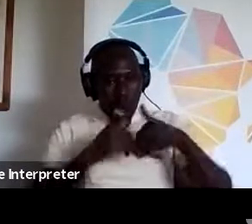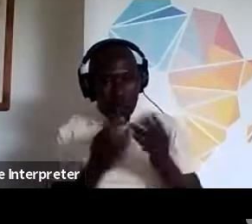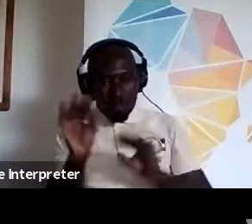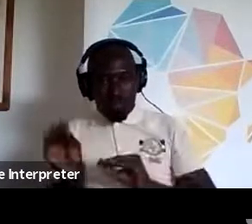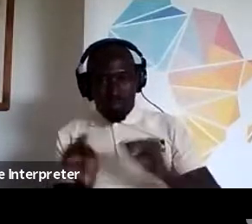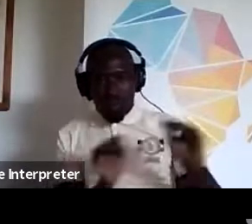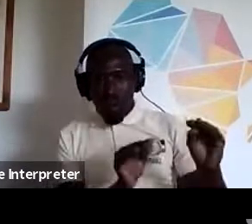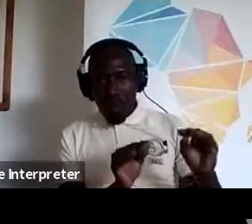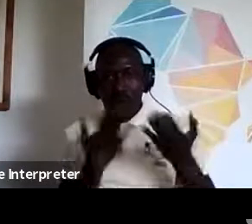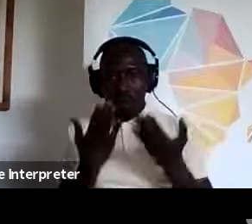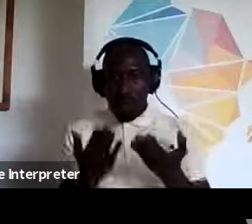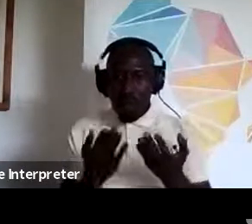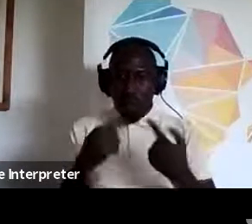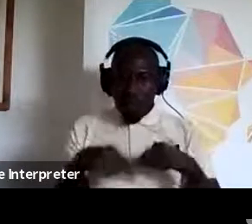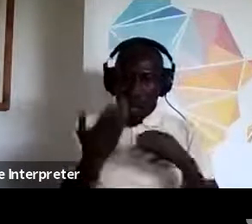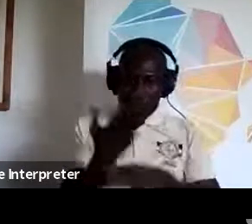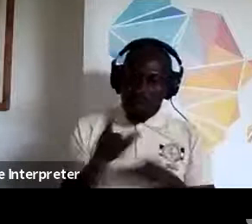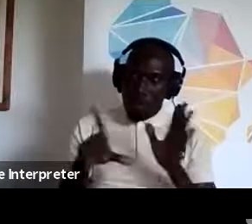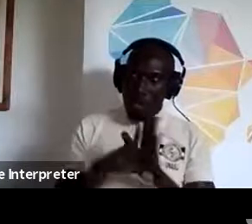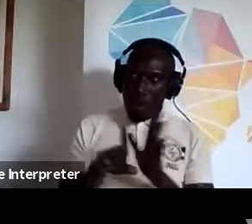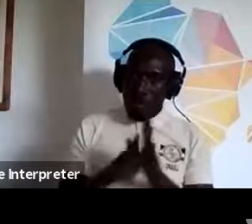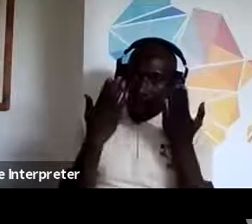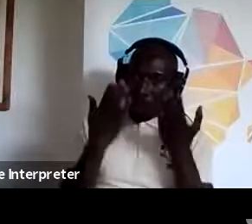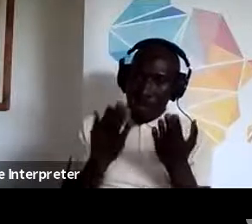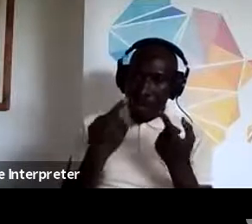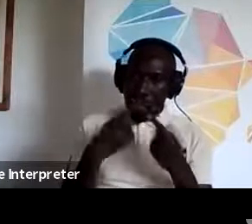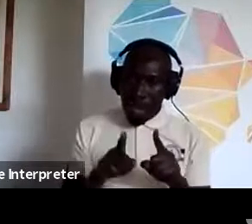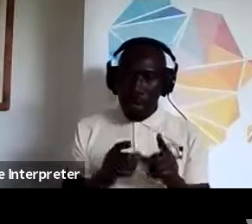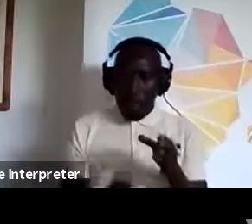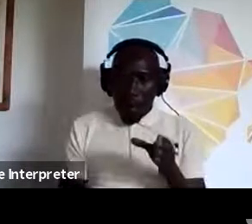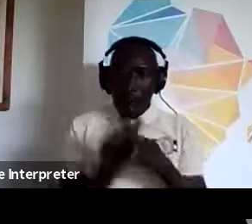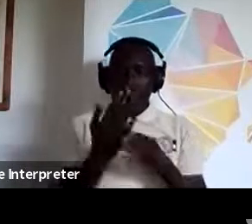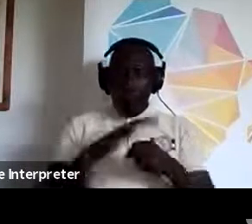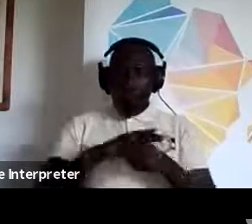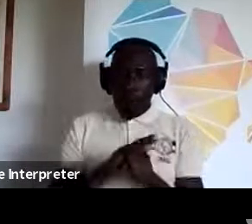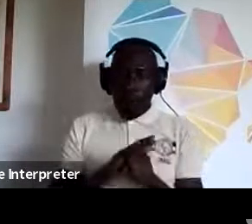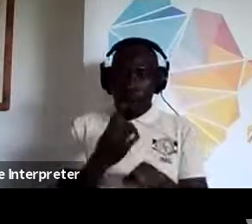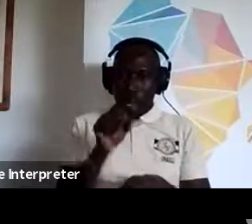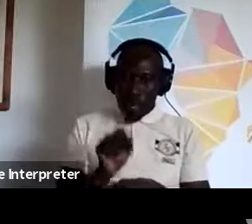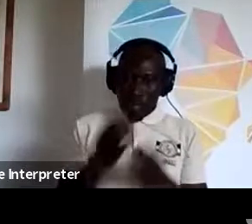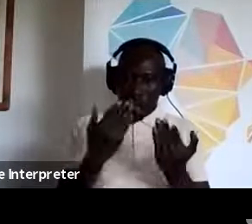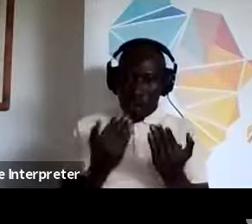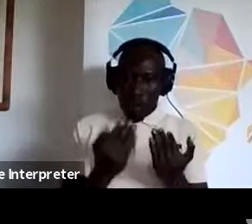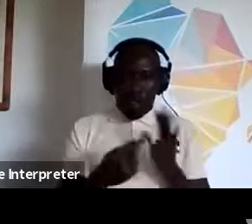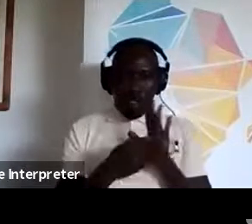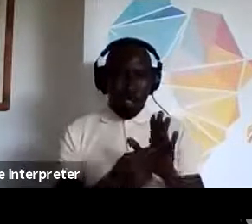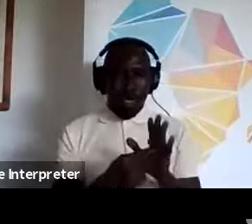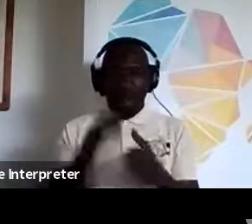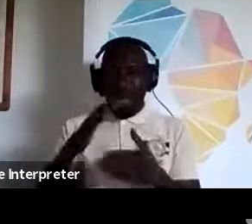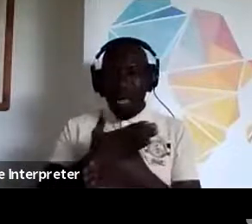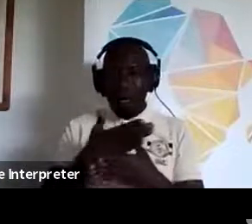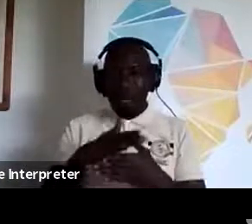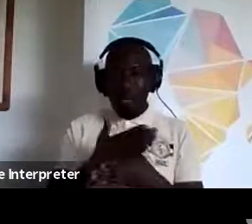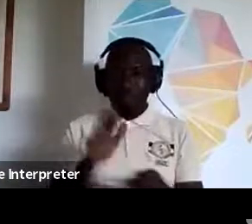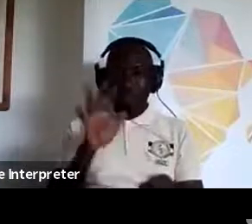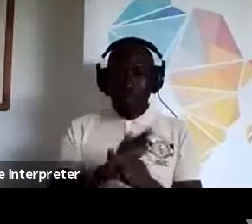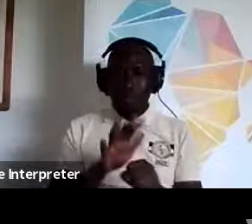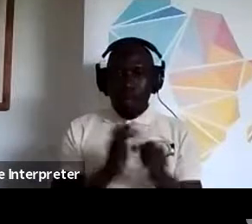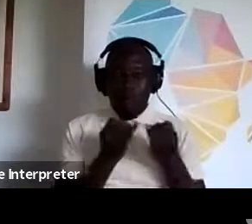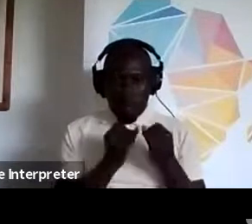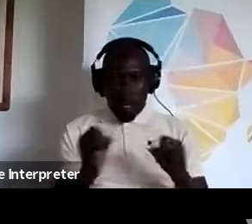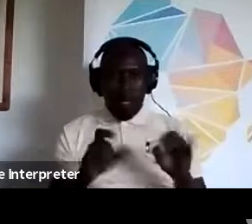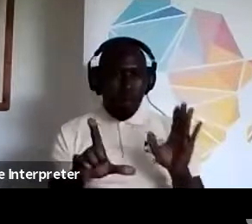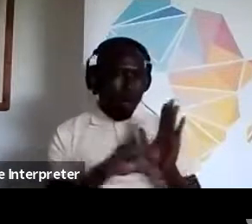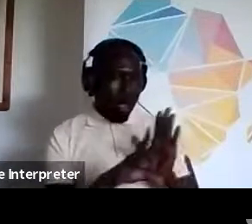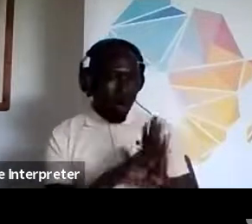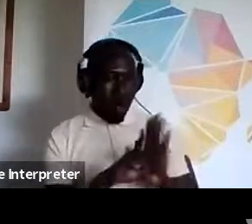forward? We have the laws, but now with the advent of COVID, it has exposed us actually there are a lot of gaps in the implementation of these laws and